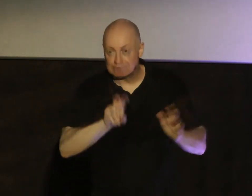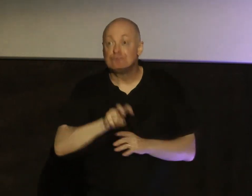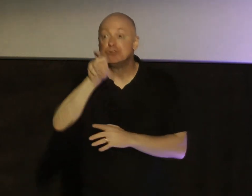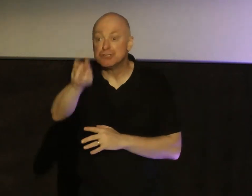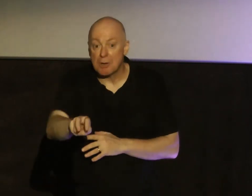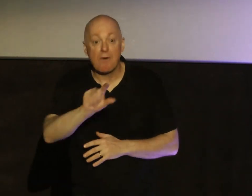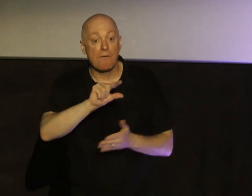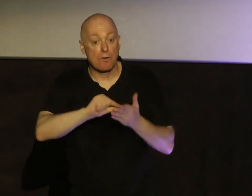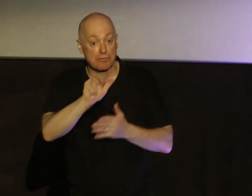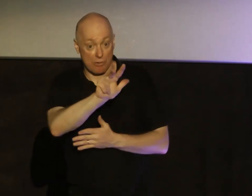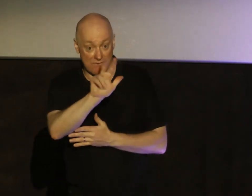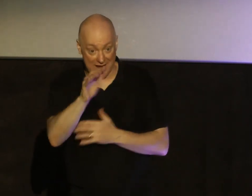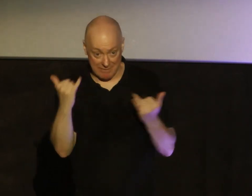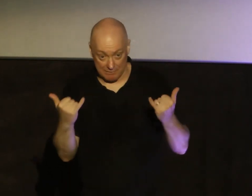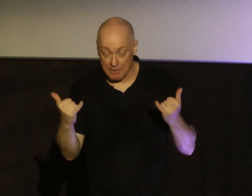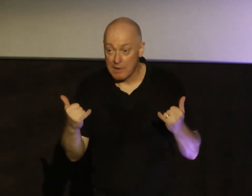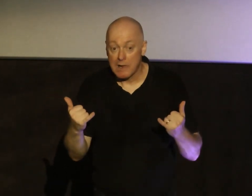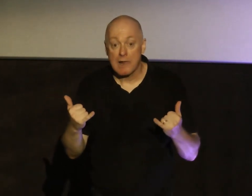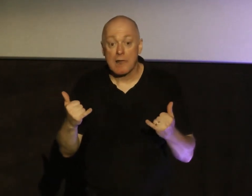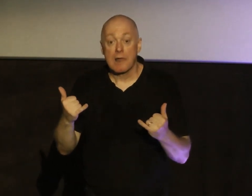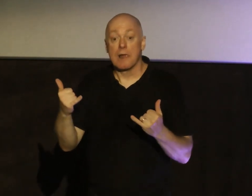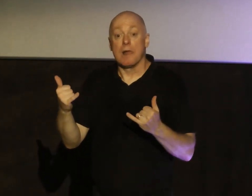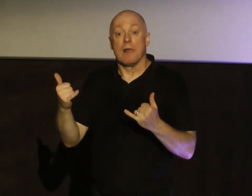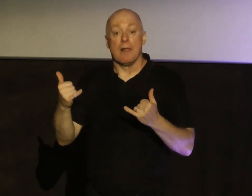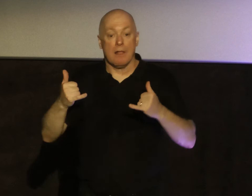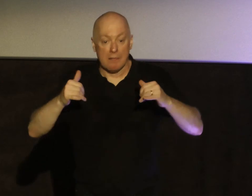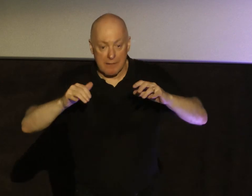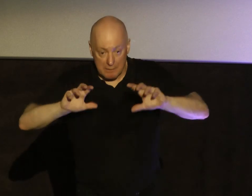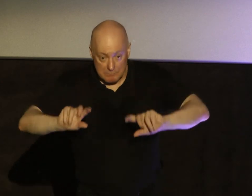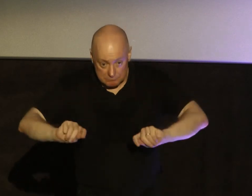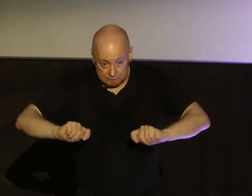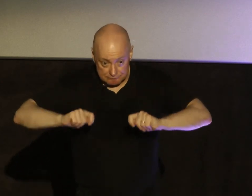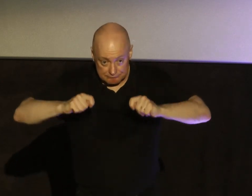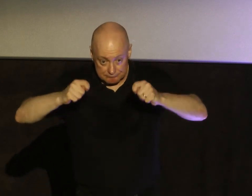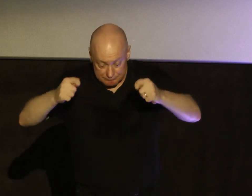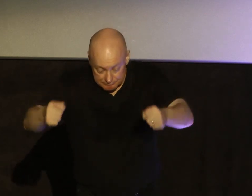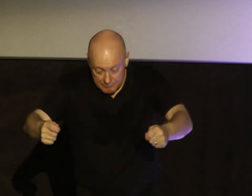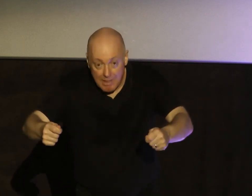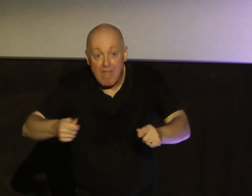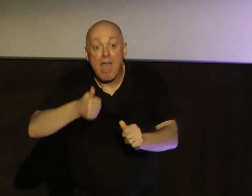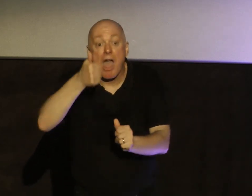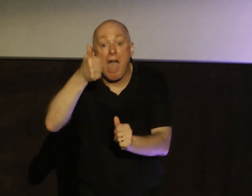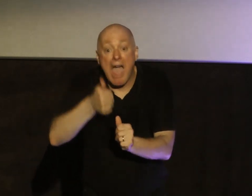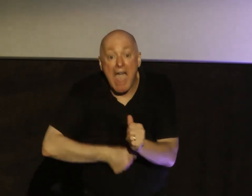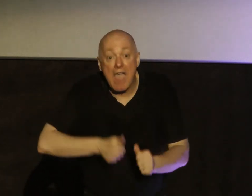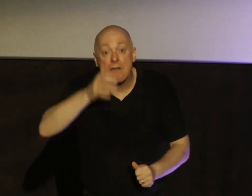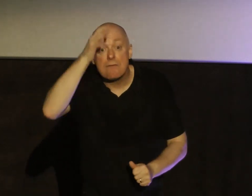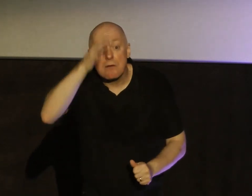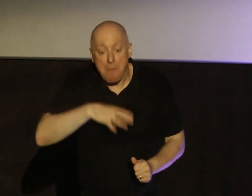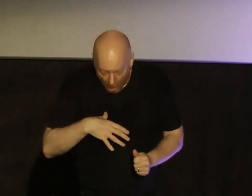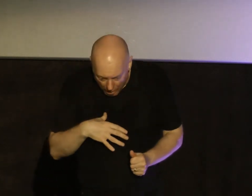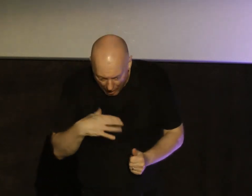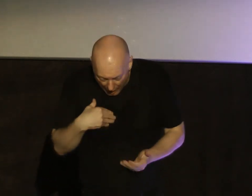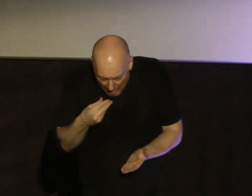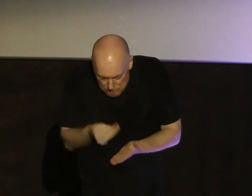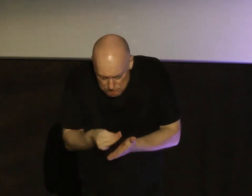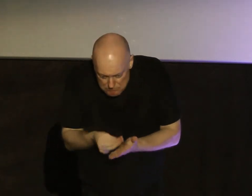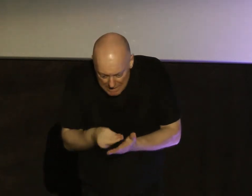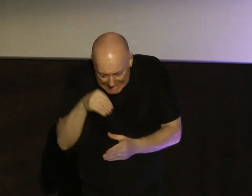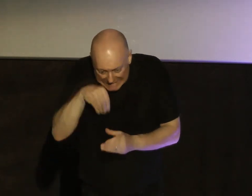verse 35. As they emptied their sacks, behold, every man's bundle of money was in his sack.